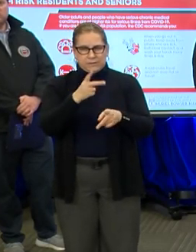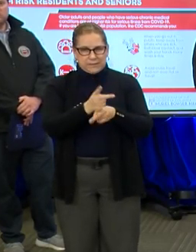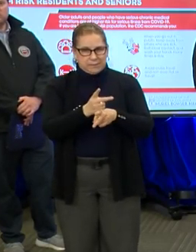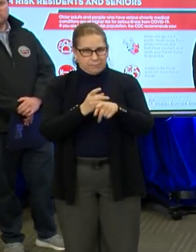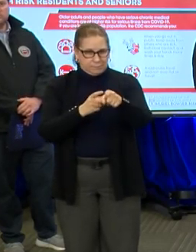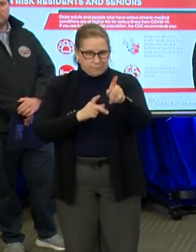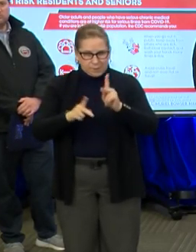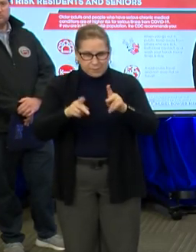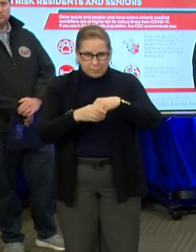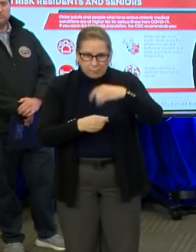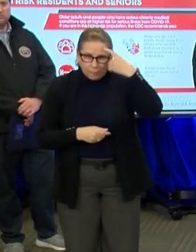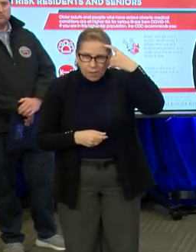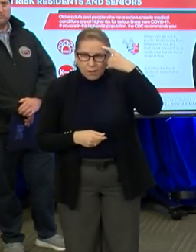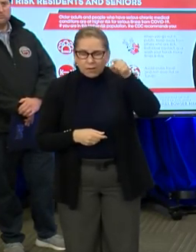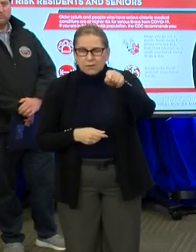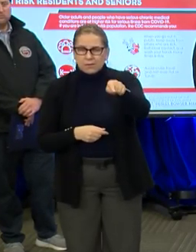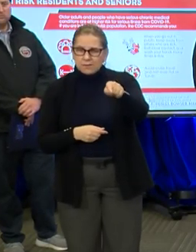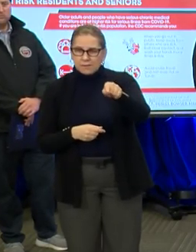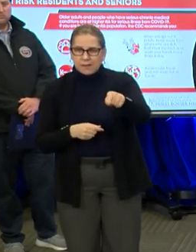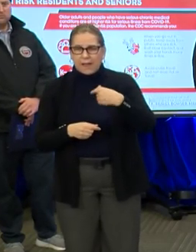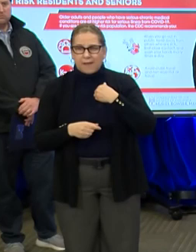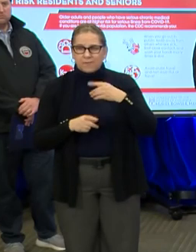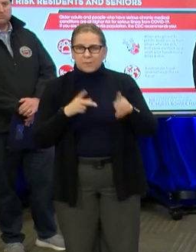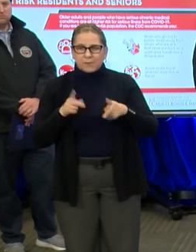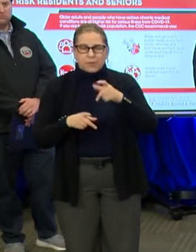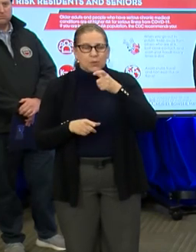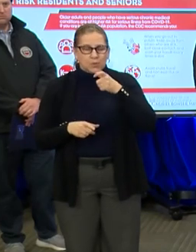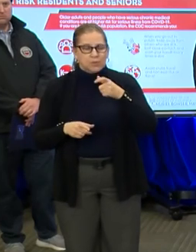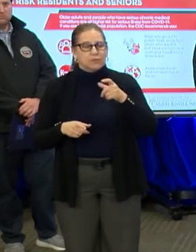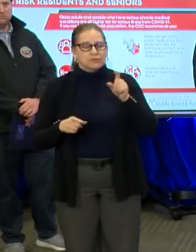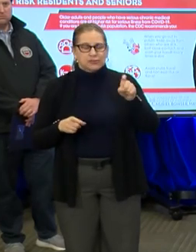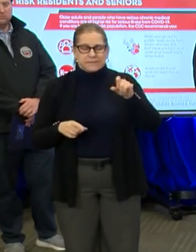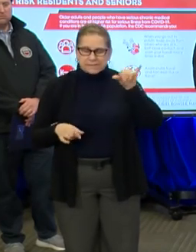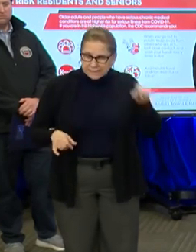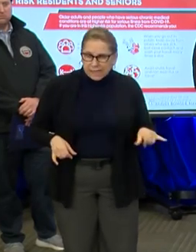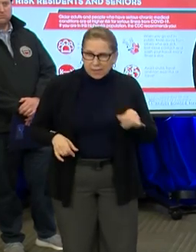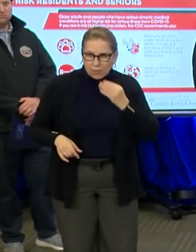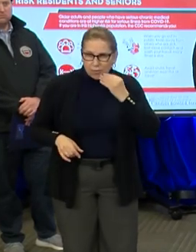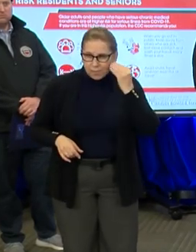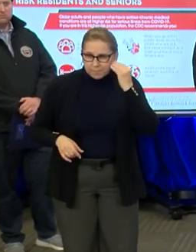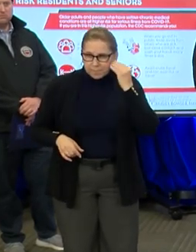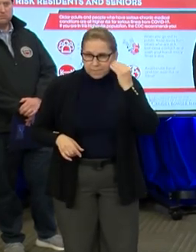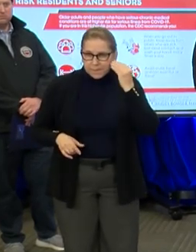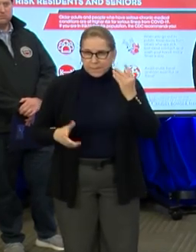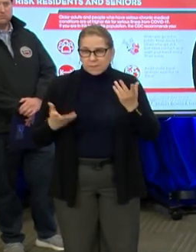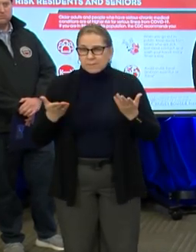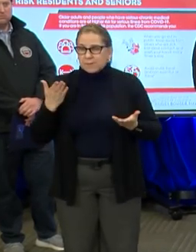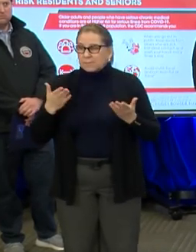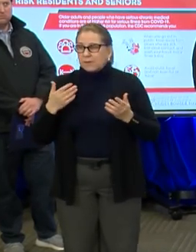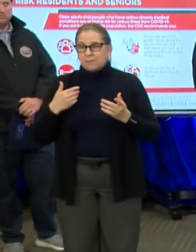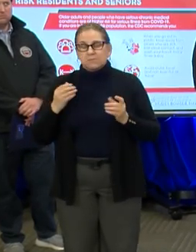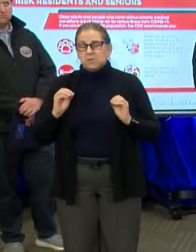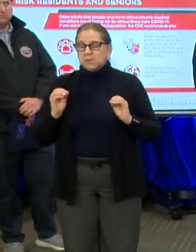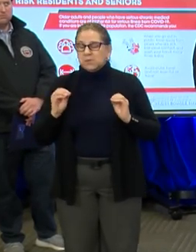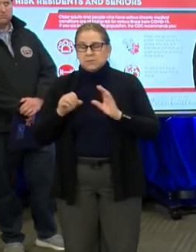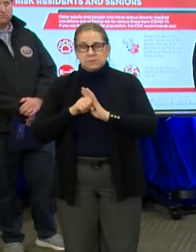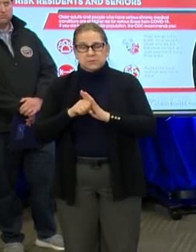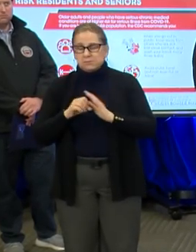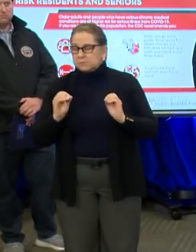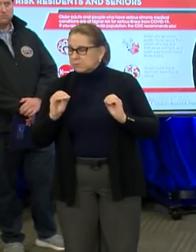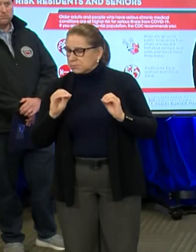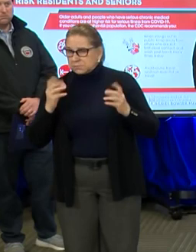who should be staying home, that who may be asymptomatic or pre-symptomatic, desiring to be tested when